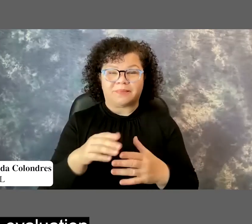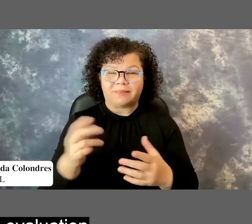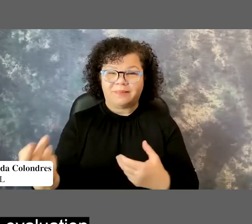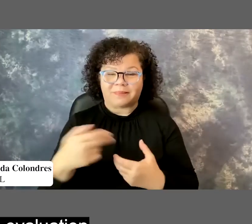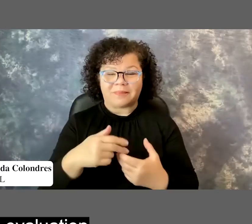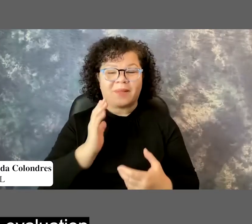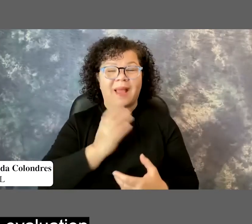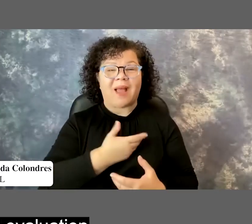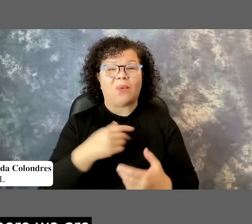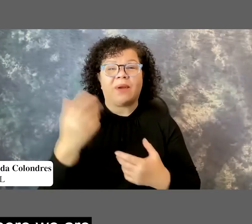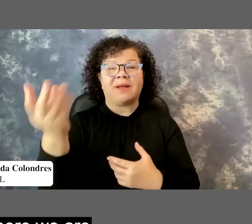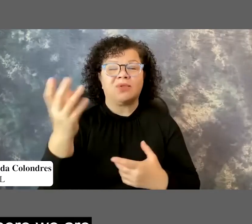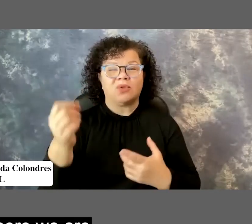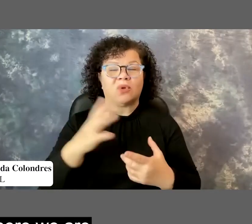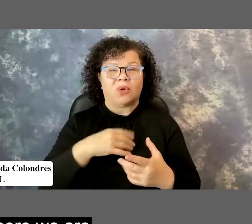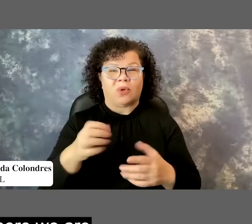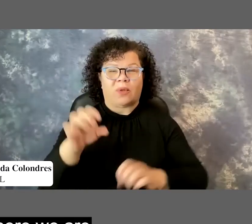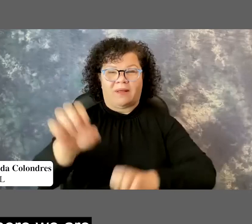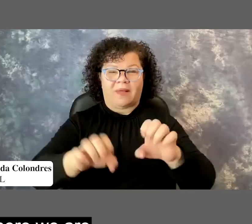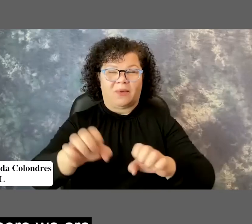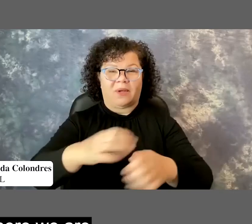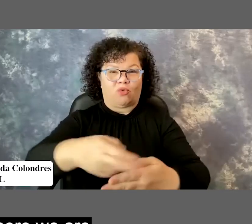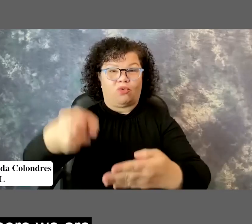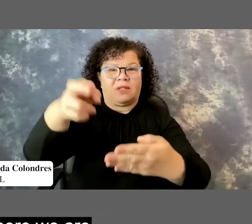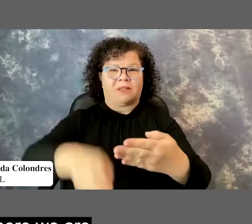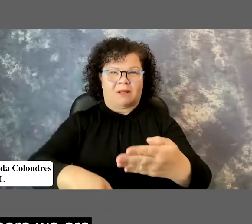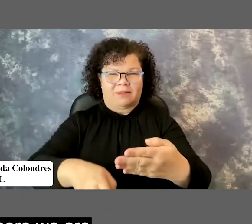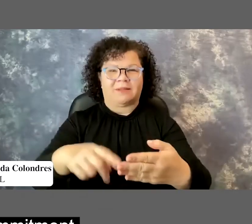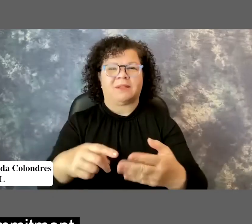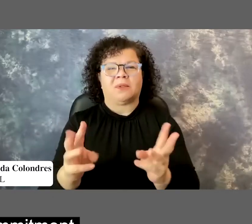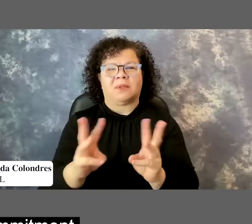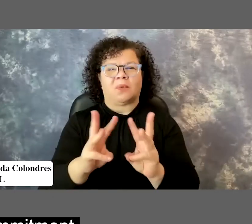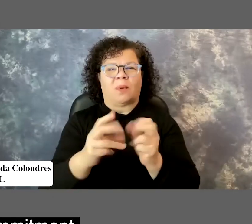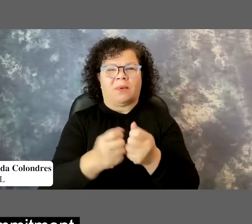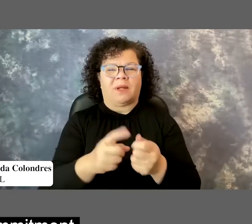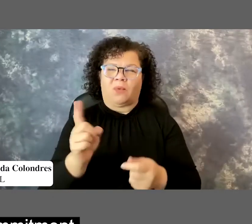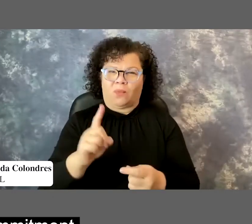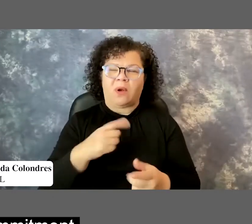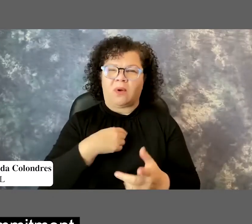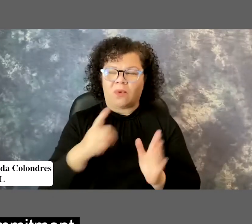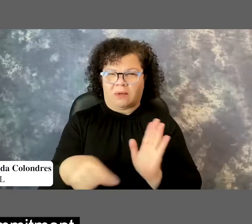External Evaluation Results webinar, where we are living out this commitment.